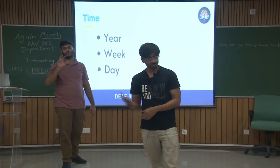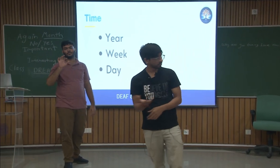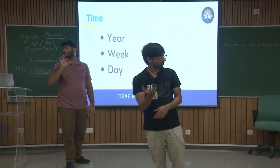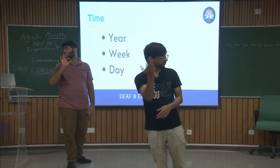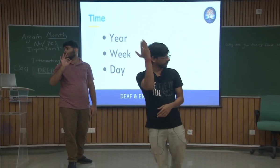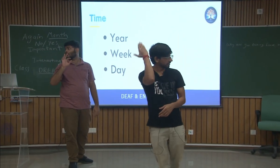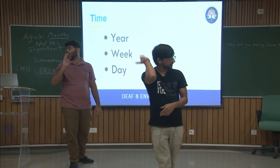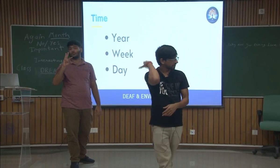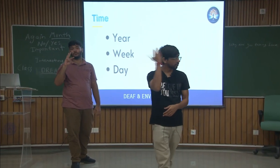Old.